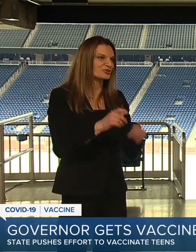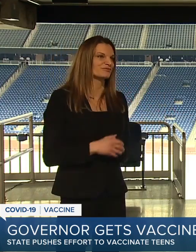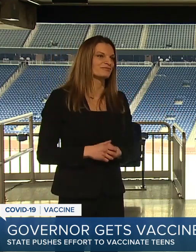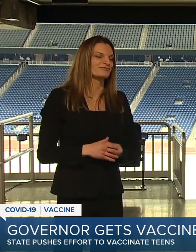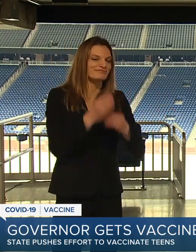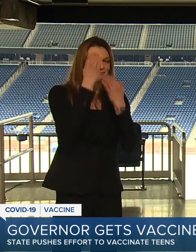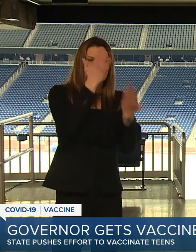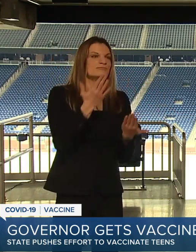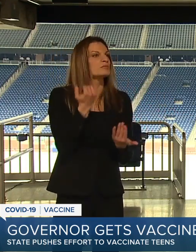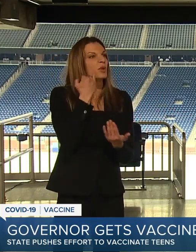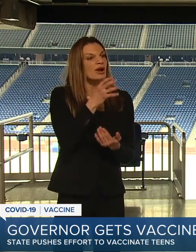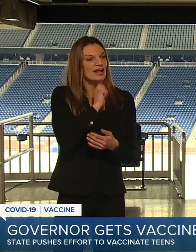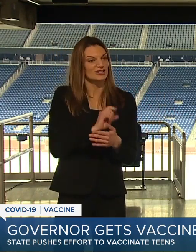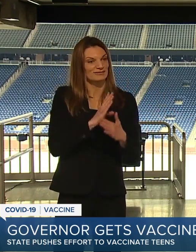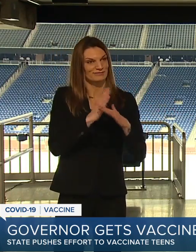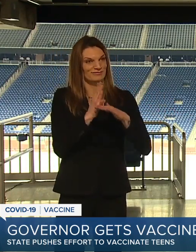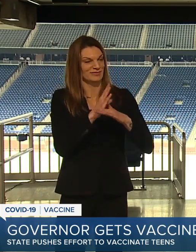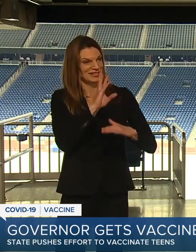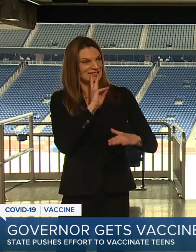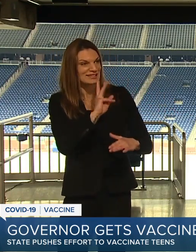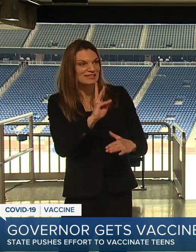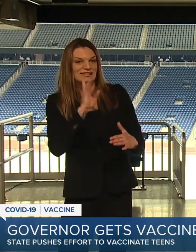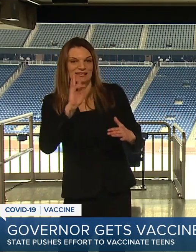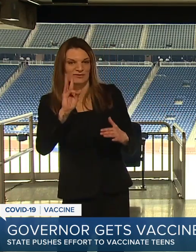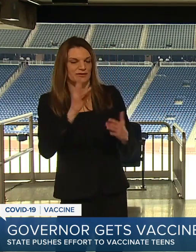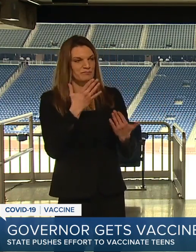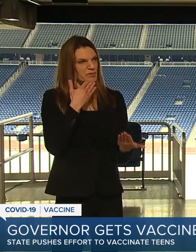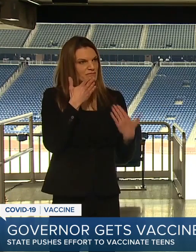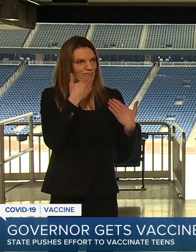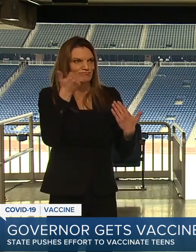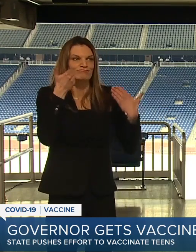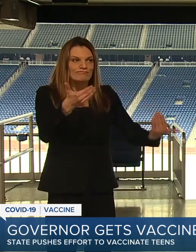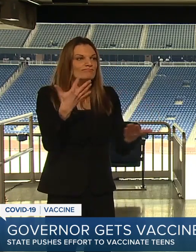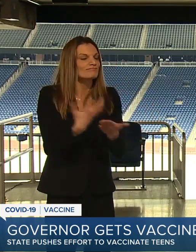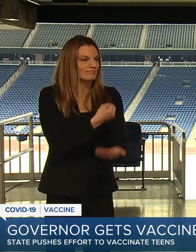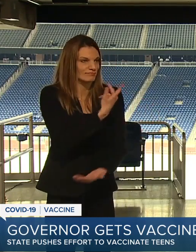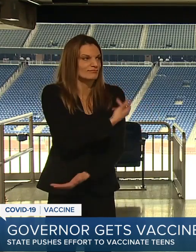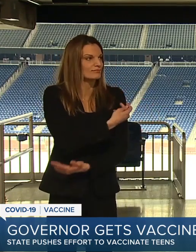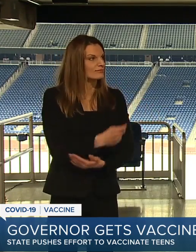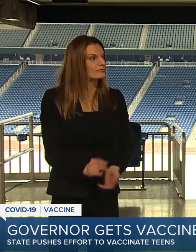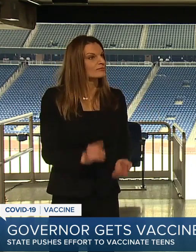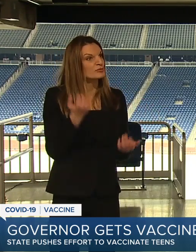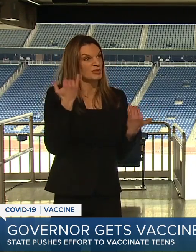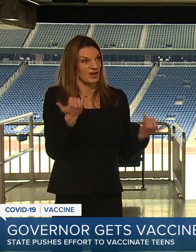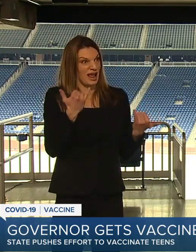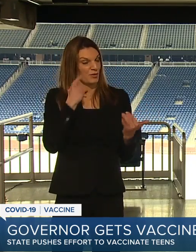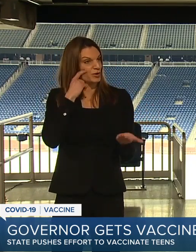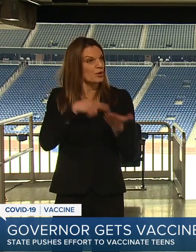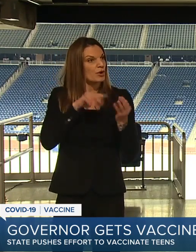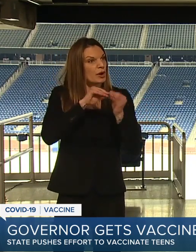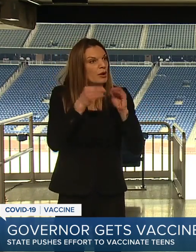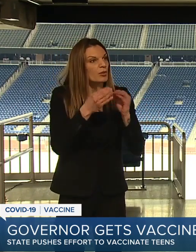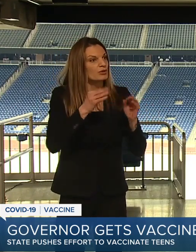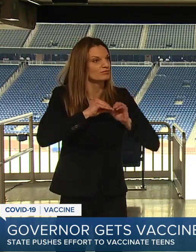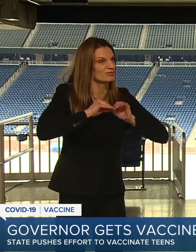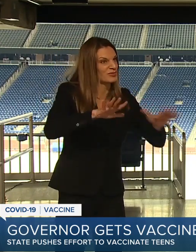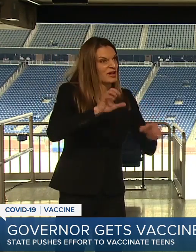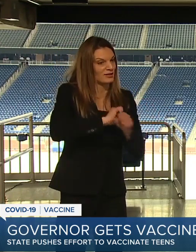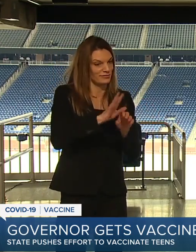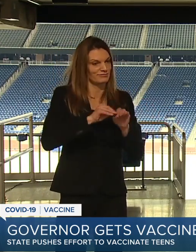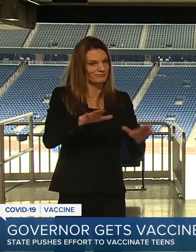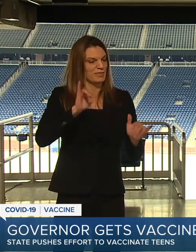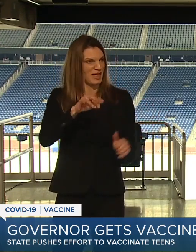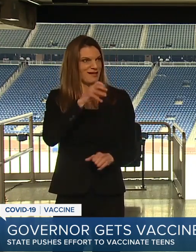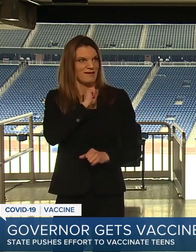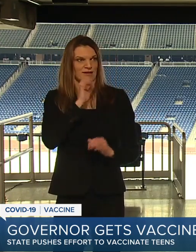they are in that 16 to 17-year-old range, because we know what the spread looks like right now, and it's really crucial